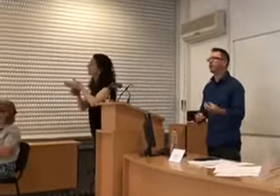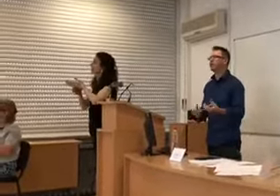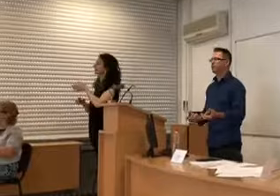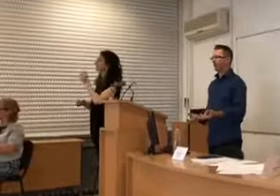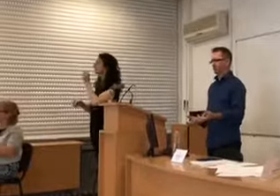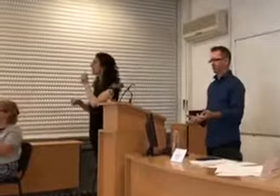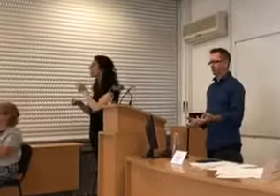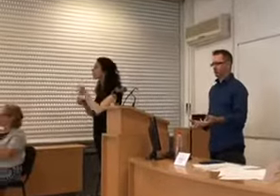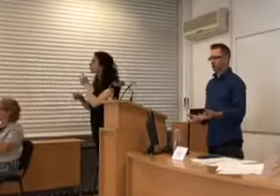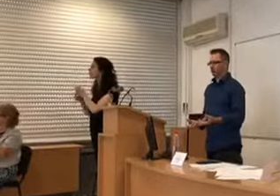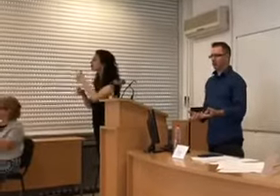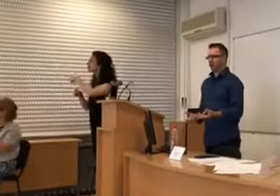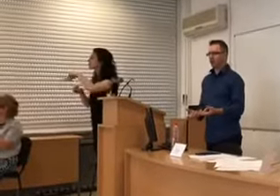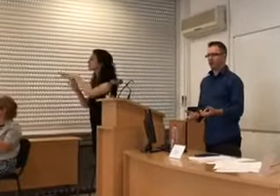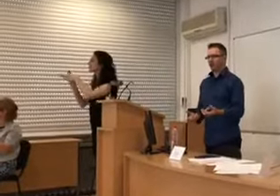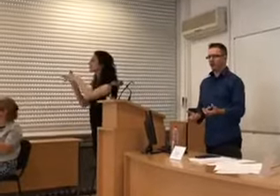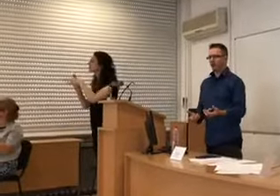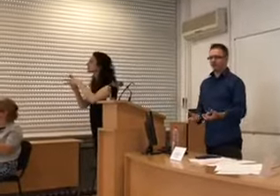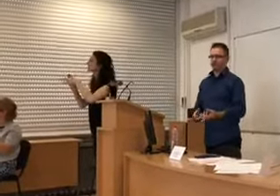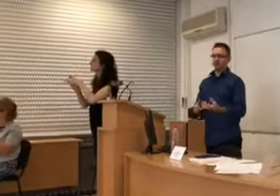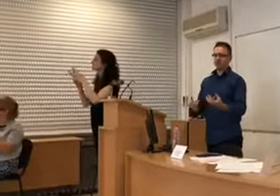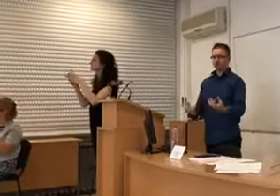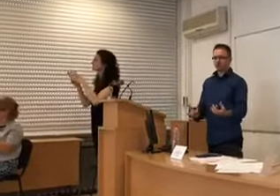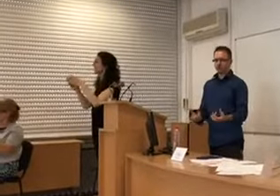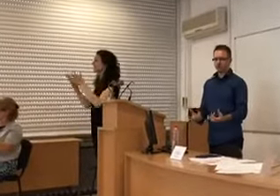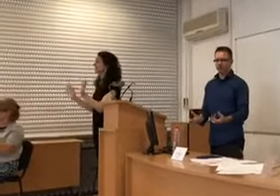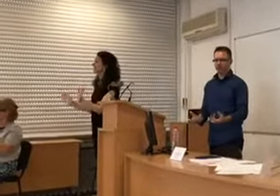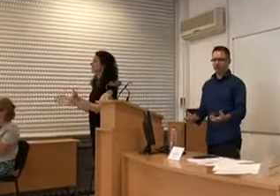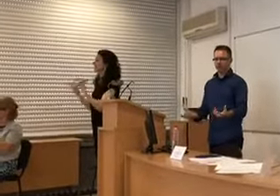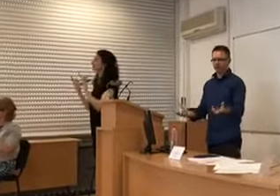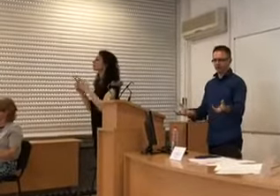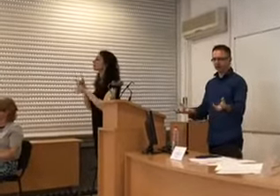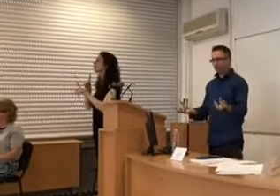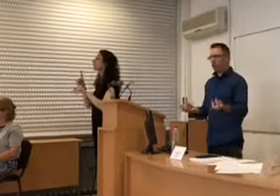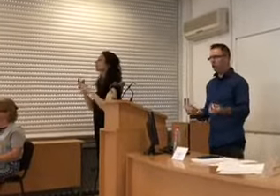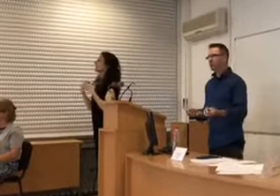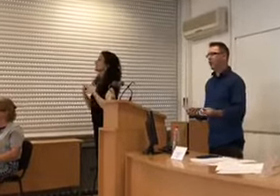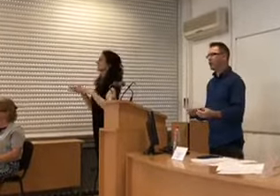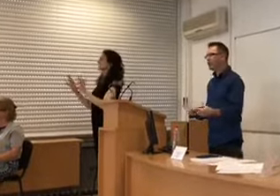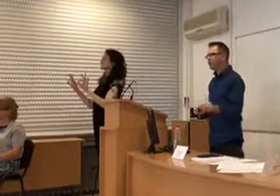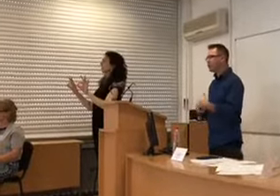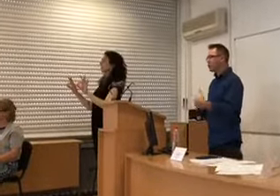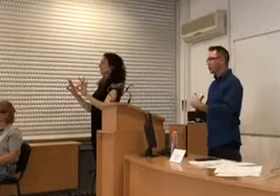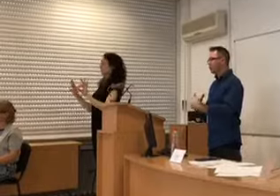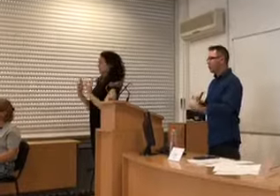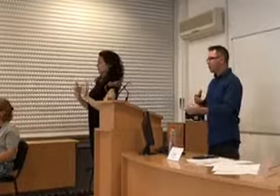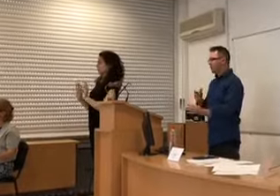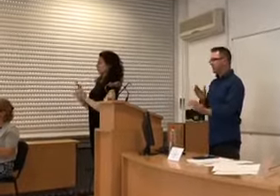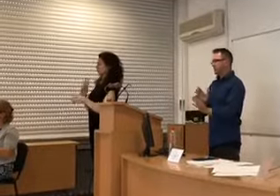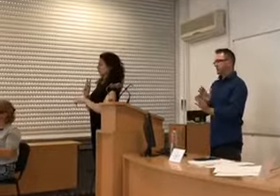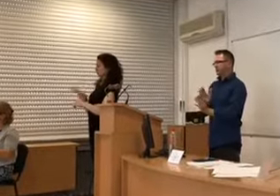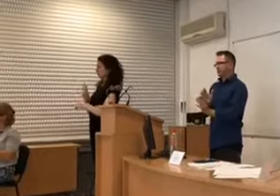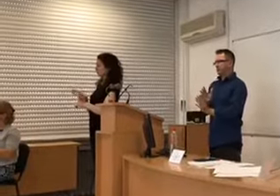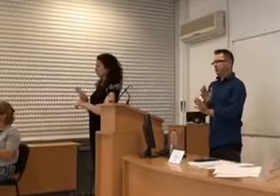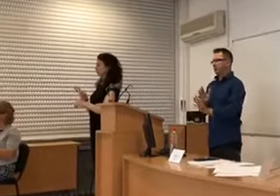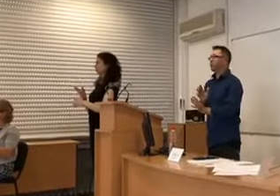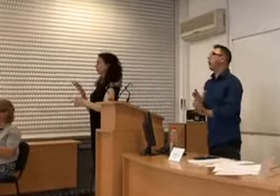become more independent. Actually, prostitution assumed a new